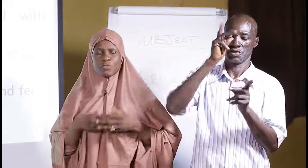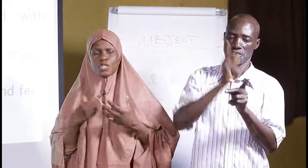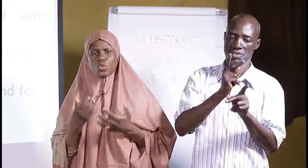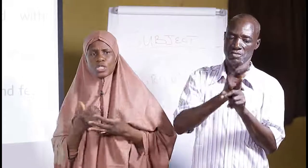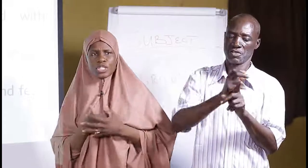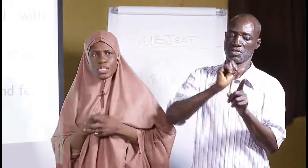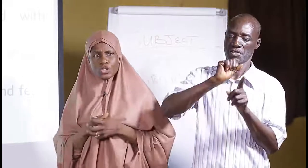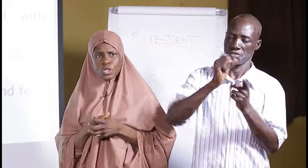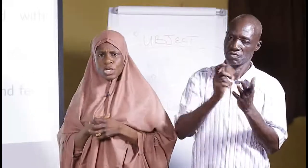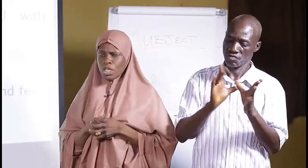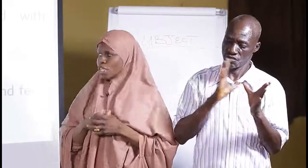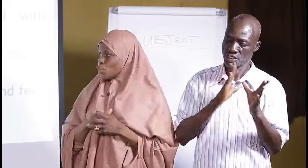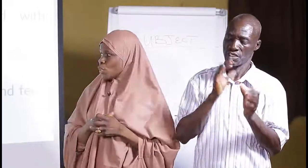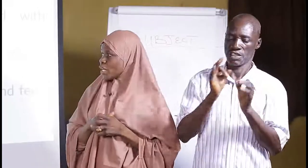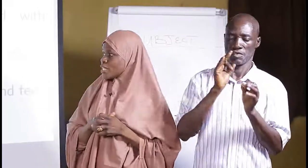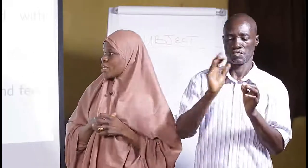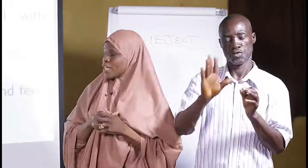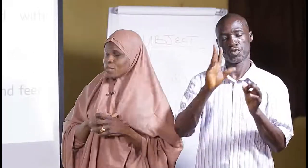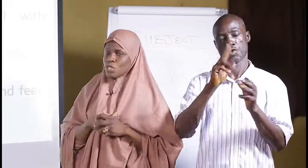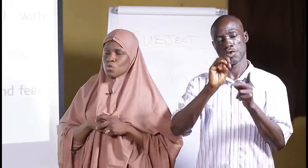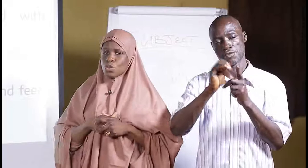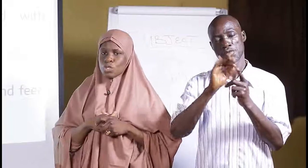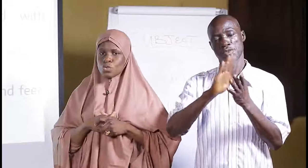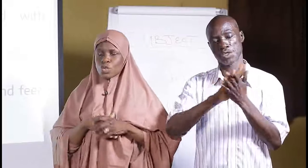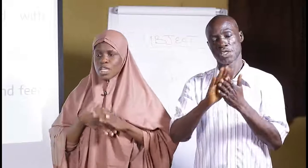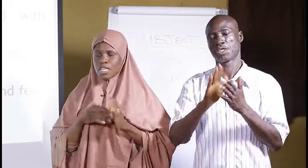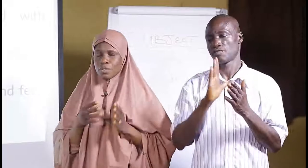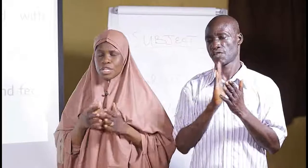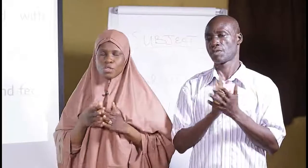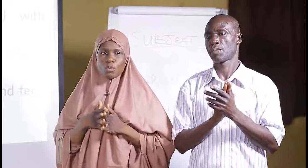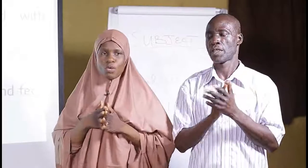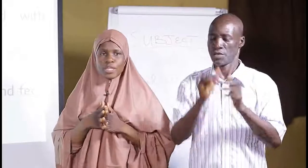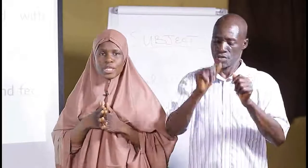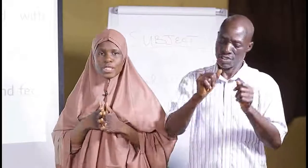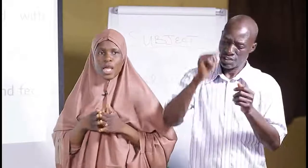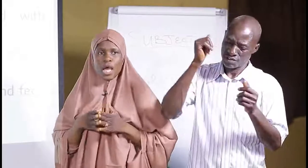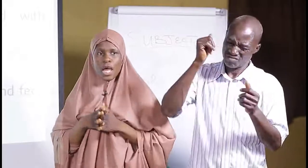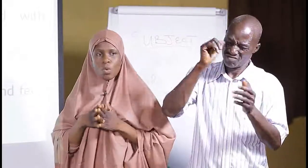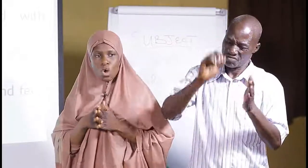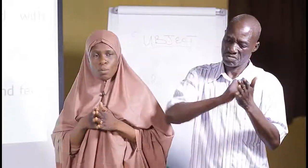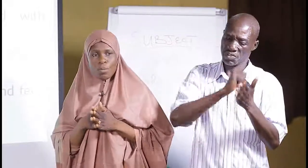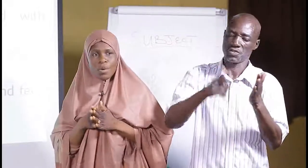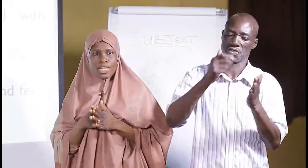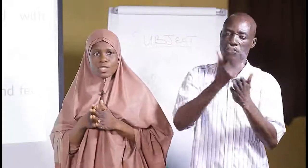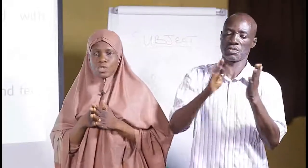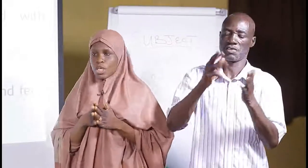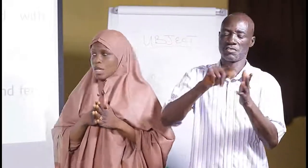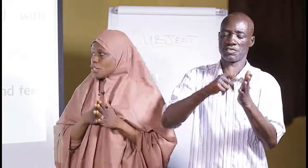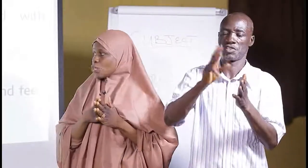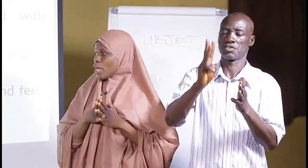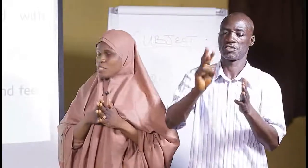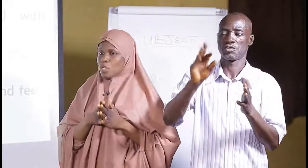maintain a very good sanitation in your head, it means you're going to what? Eliminate some of this worm, and it